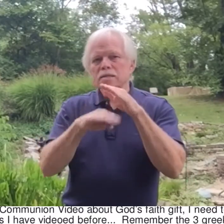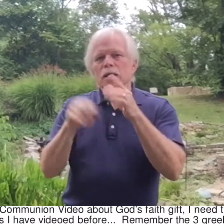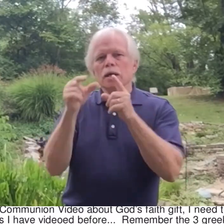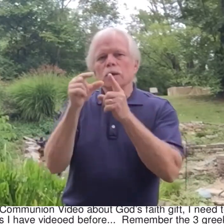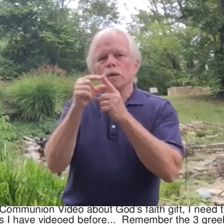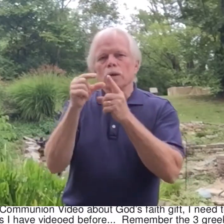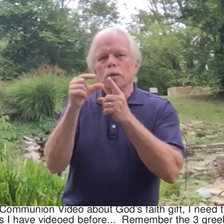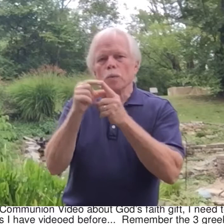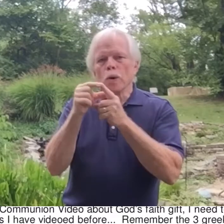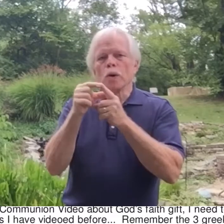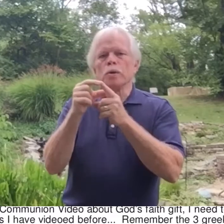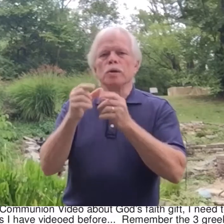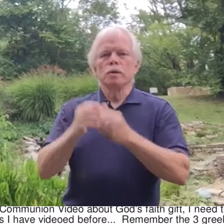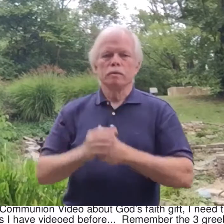basic word.